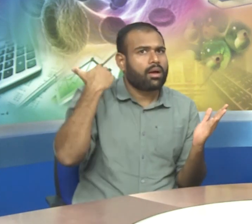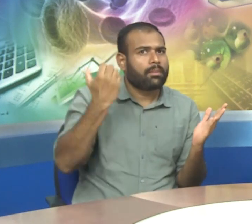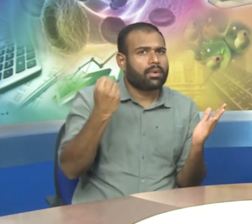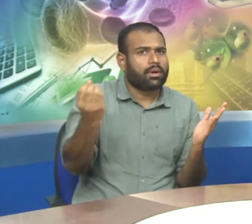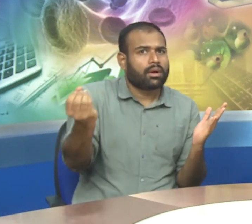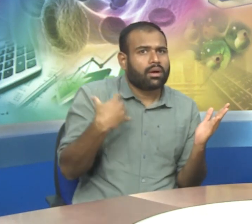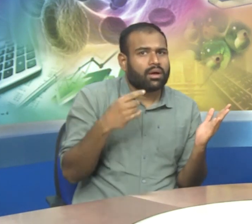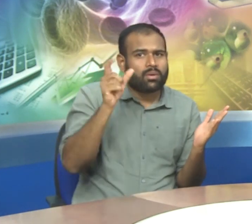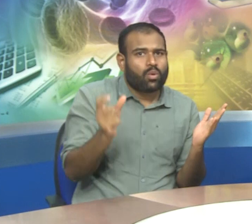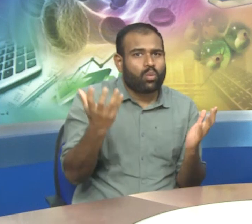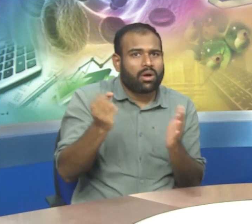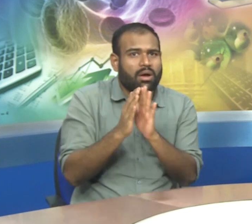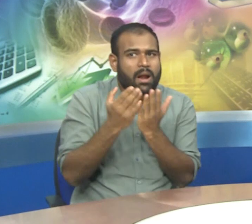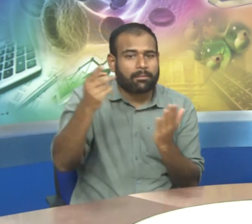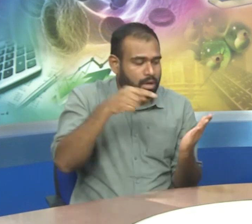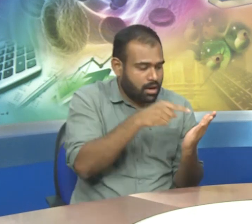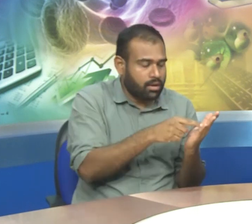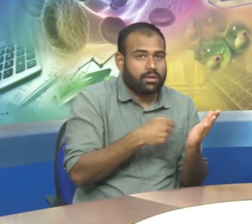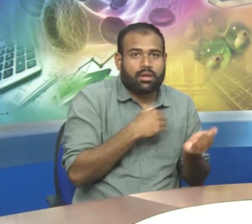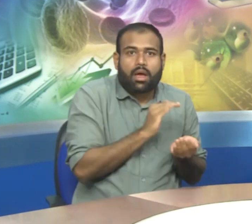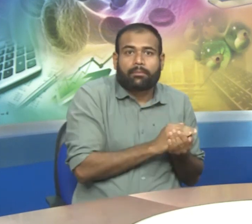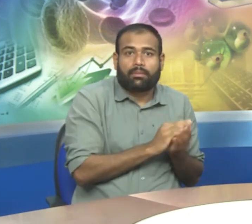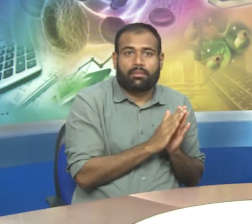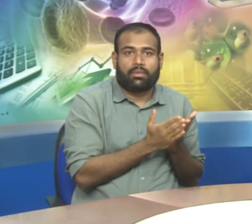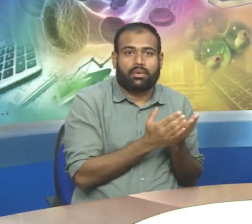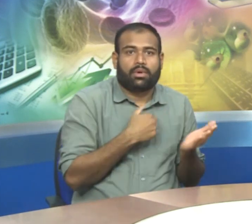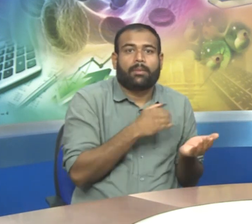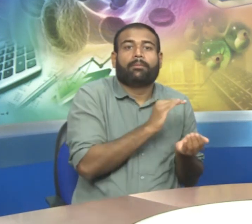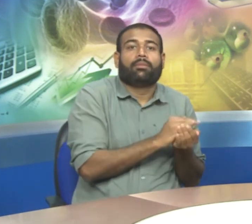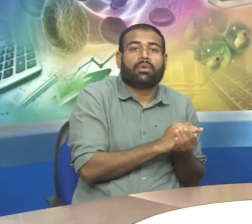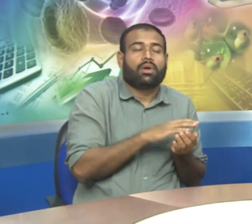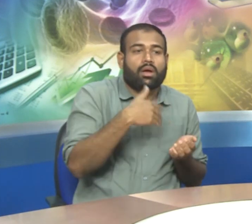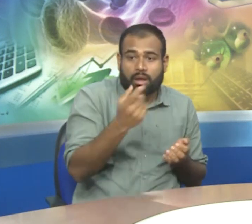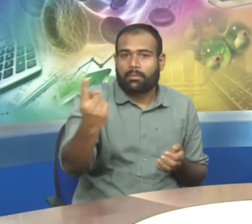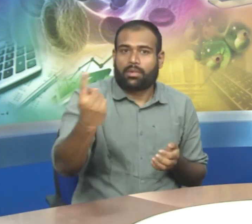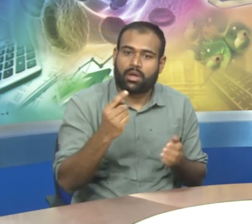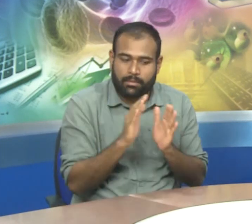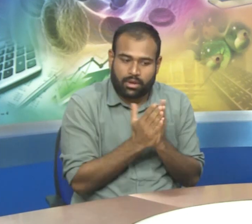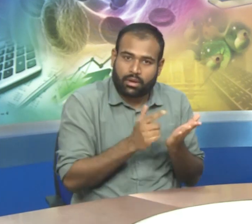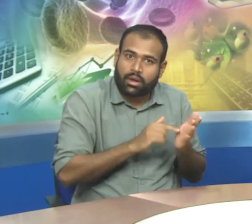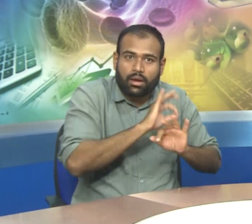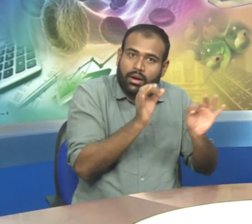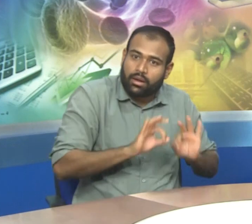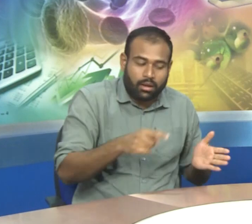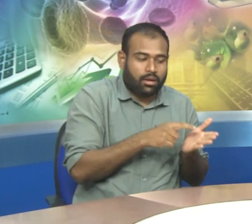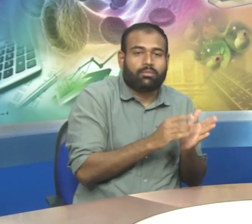And the library makes provisions to reserve a book in the user's name.